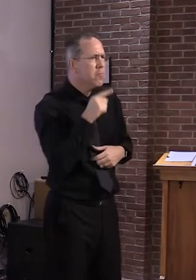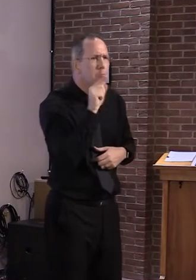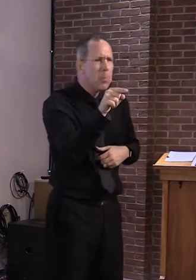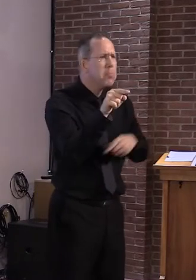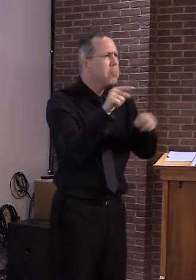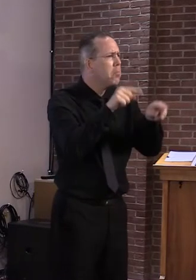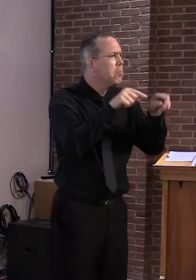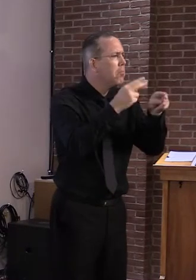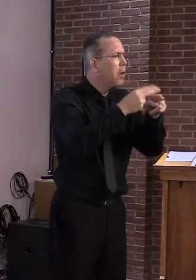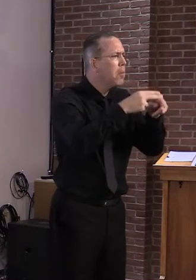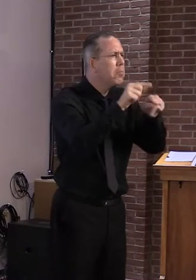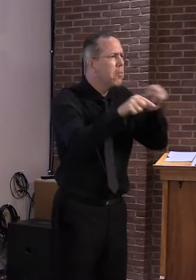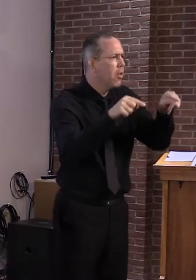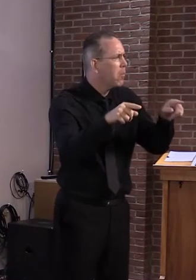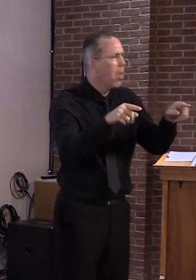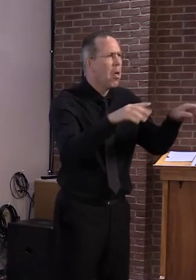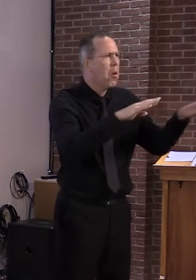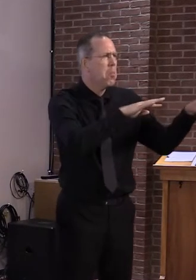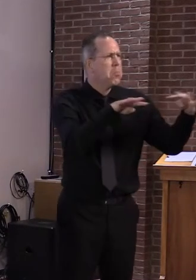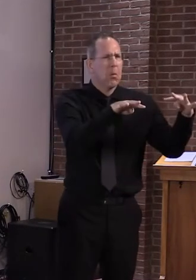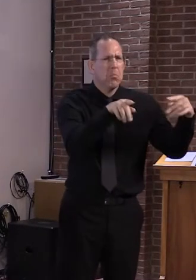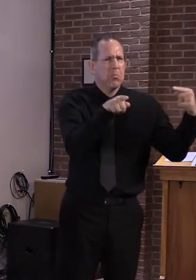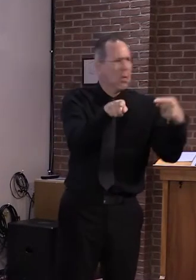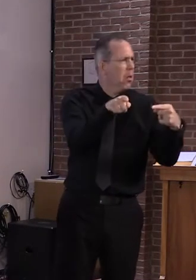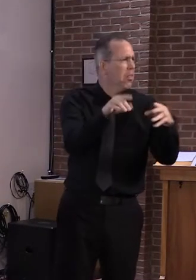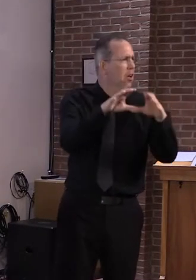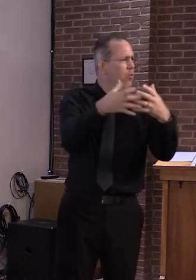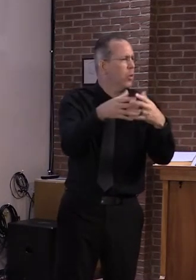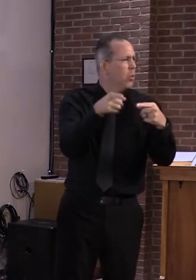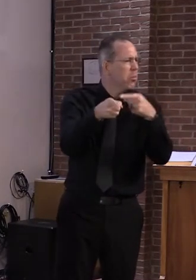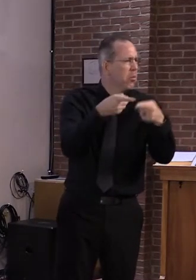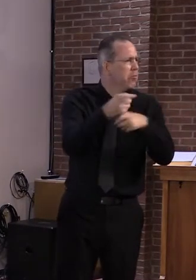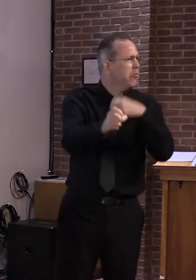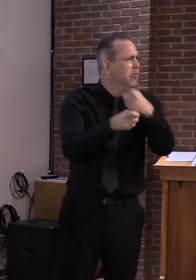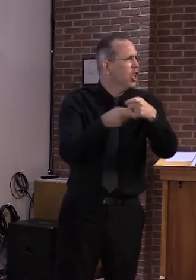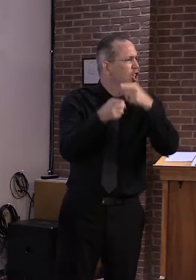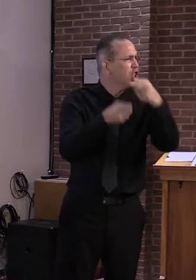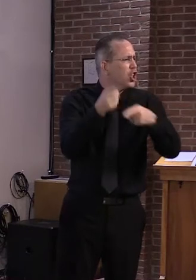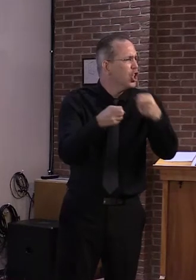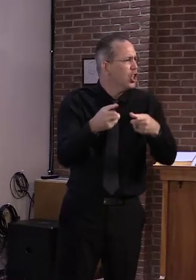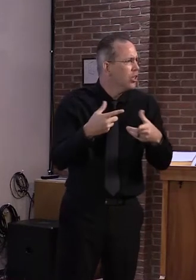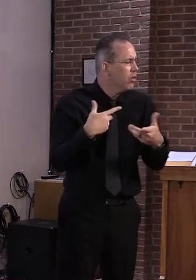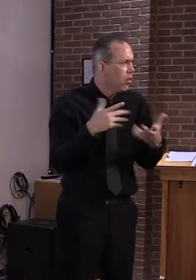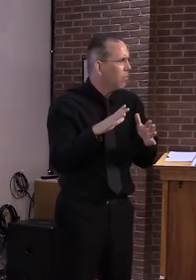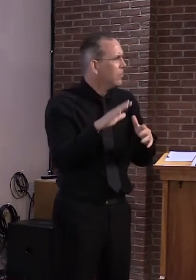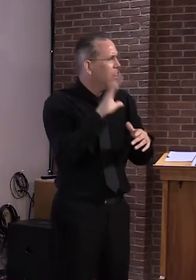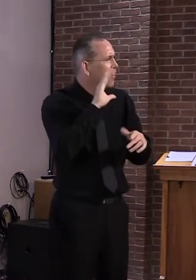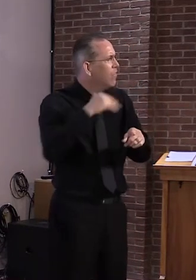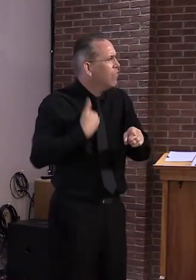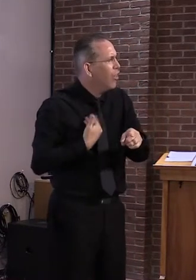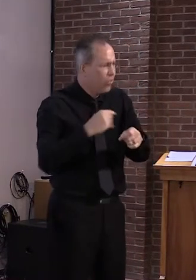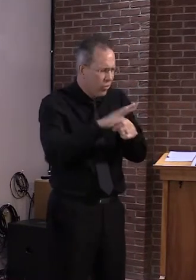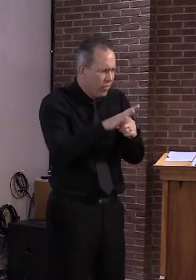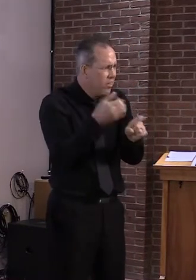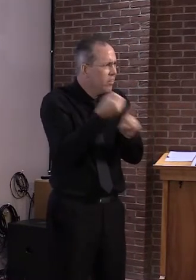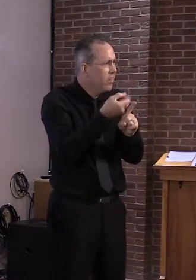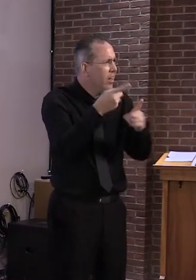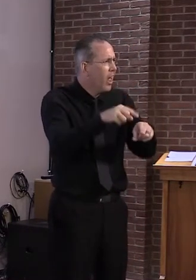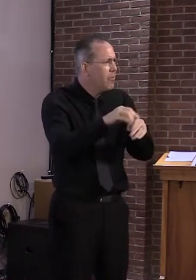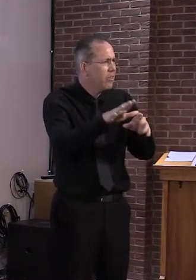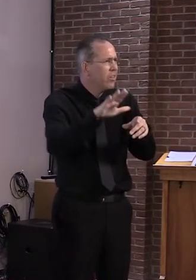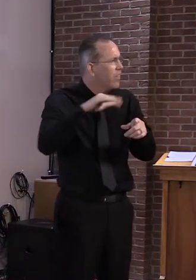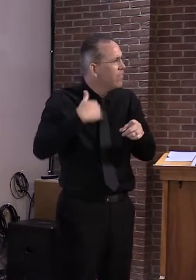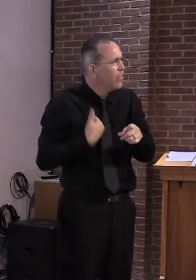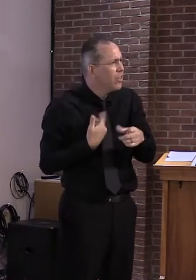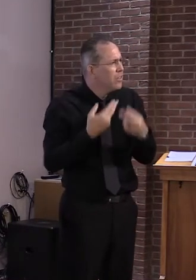stigmatize those that through no fault of their own have contracted the virus. And we